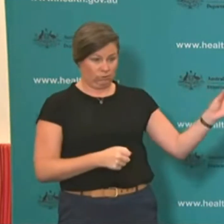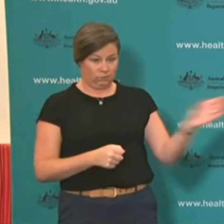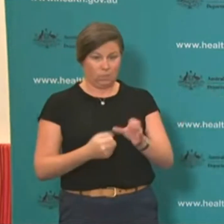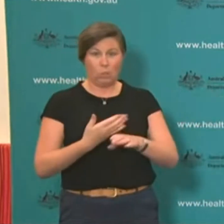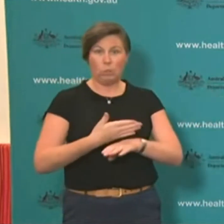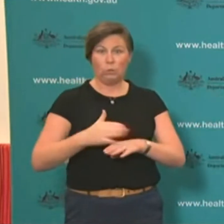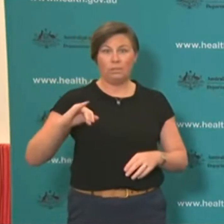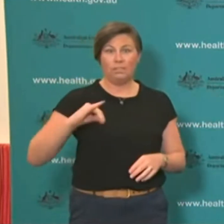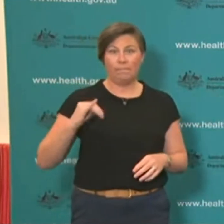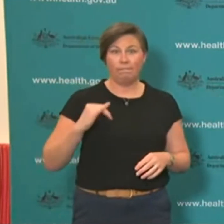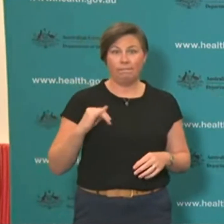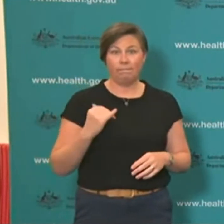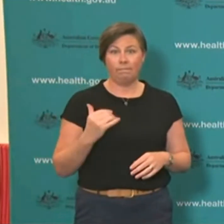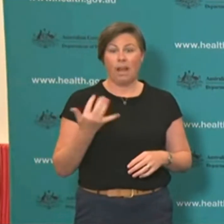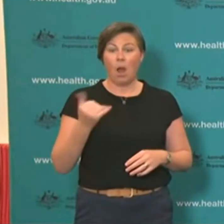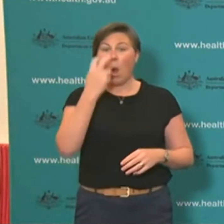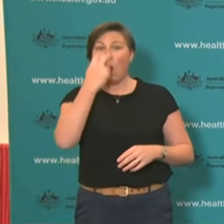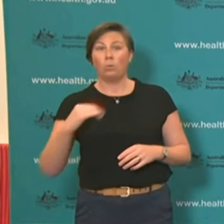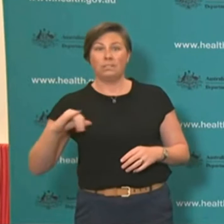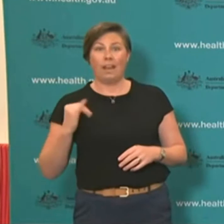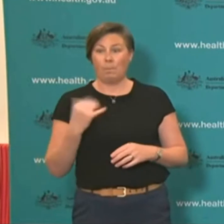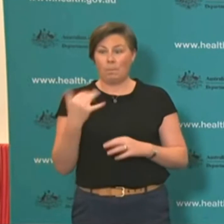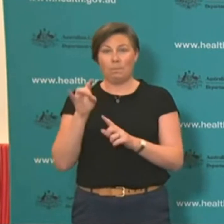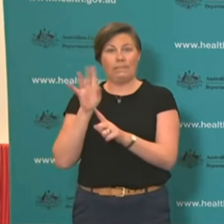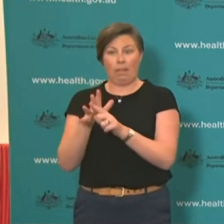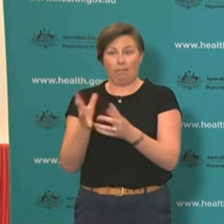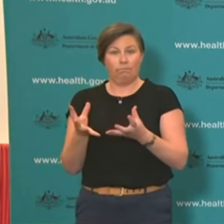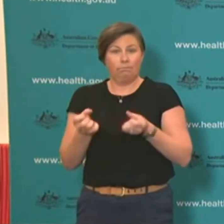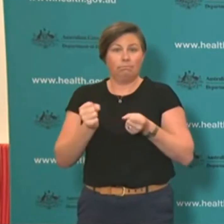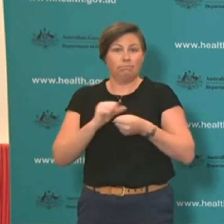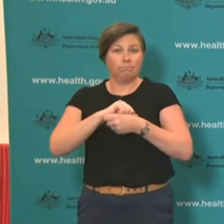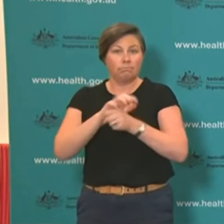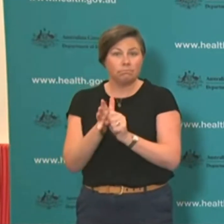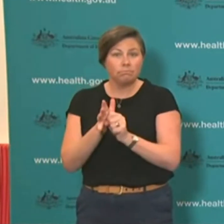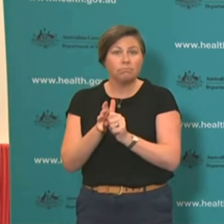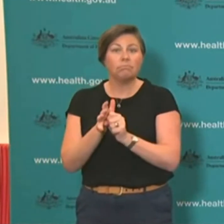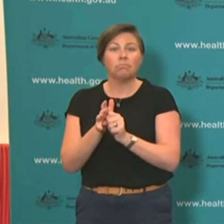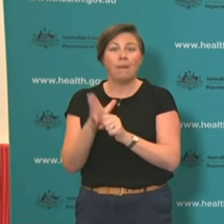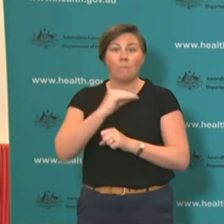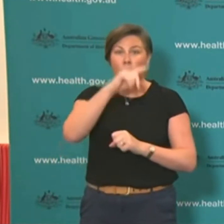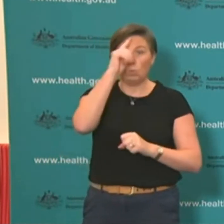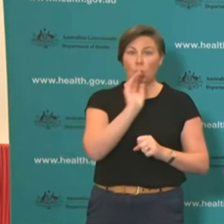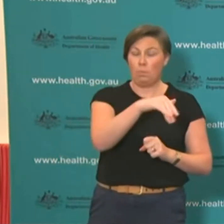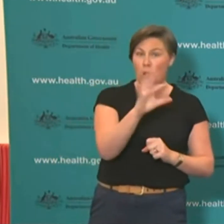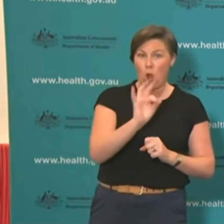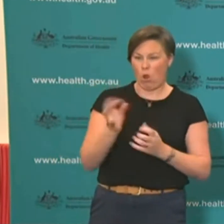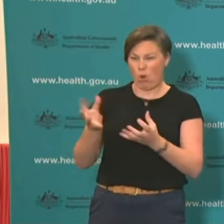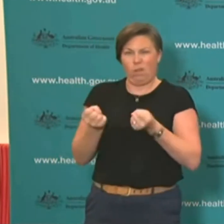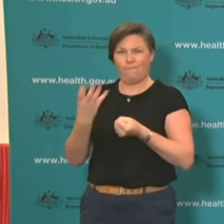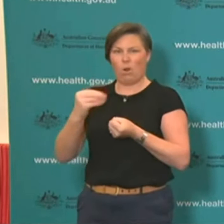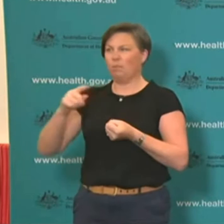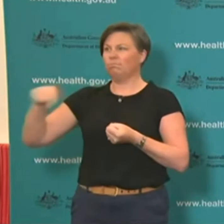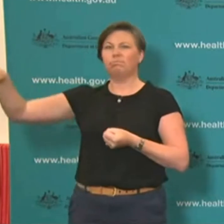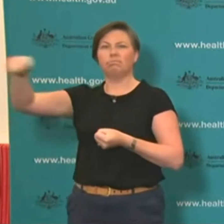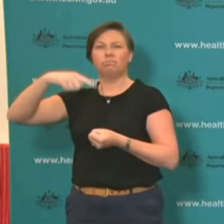to work, either because they're affected by COVID-19 themselves, acquired largely from the community, or they've